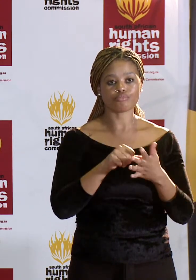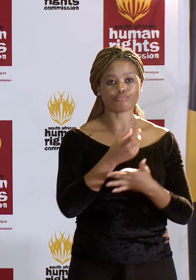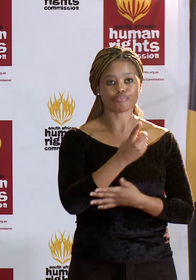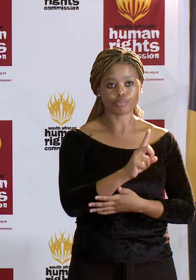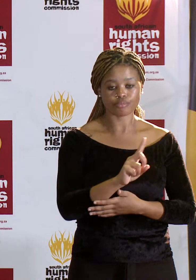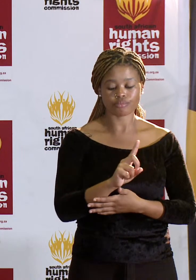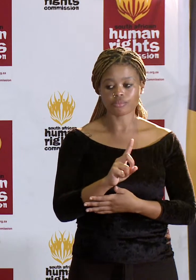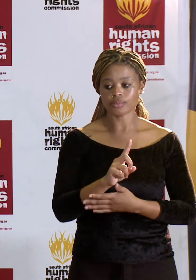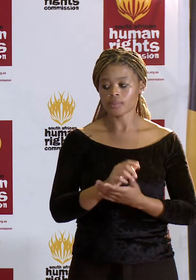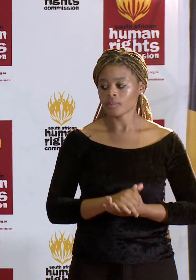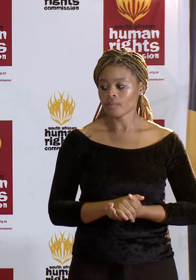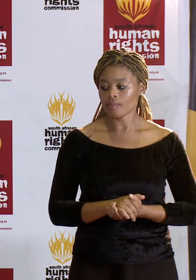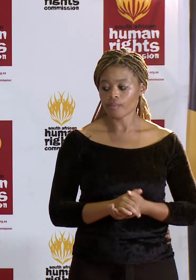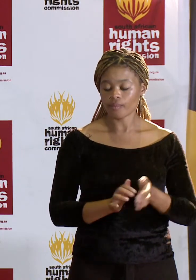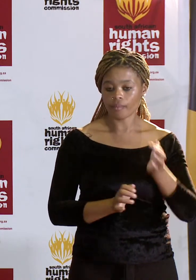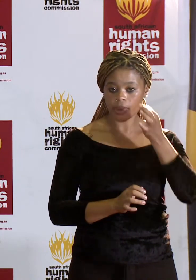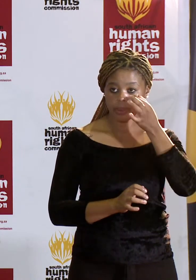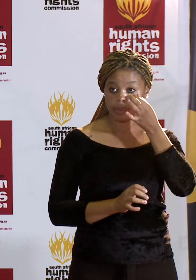which